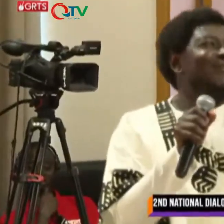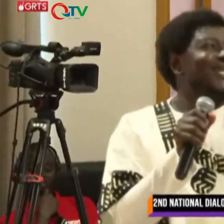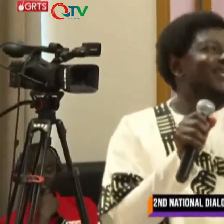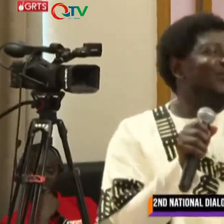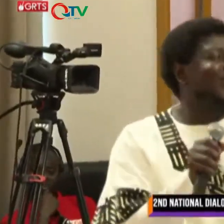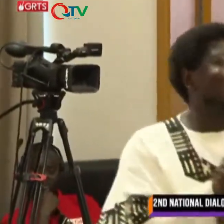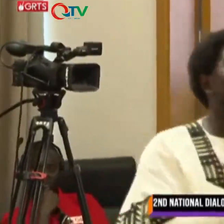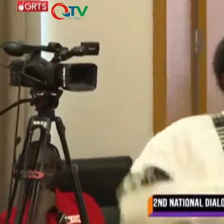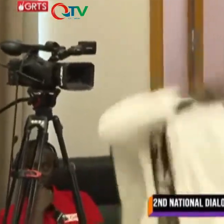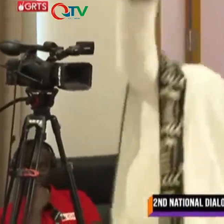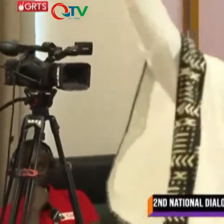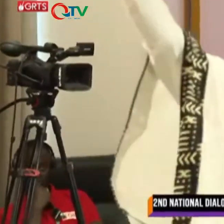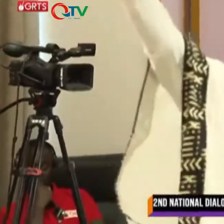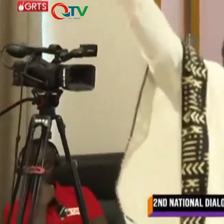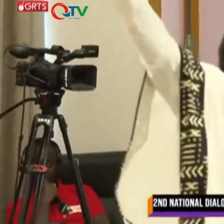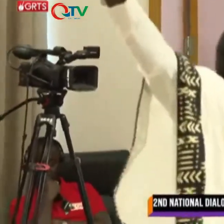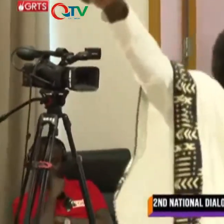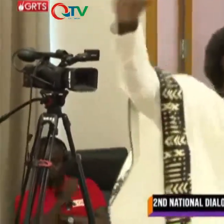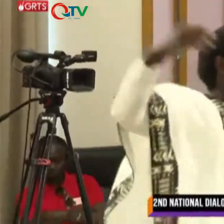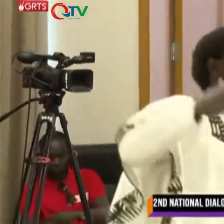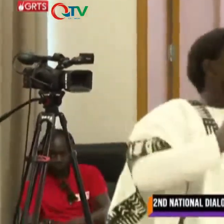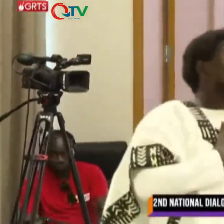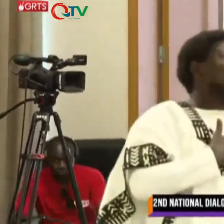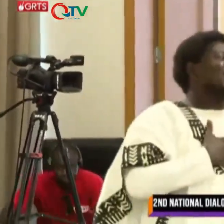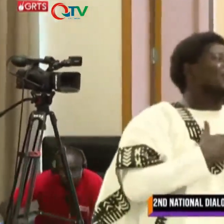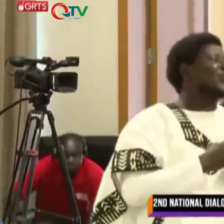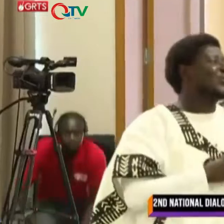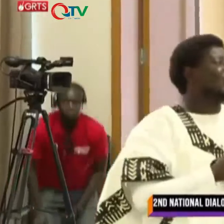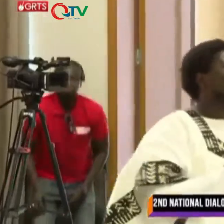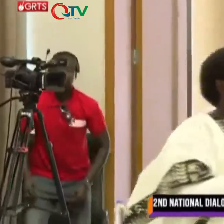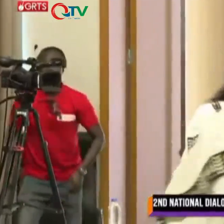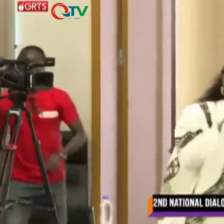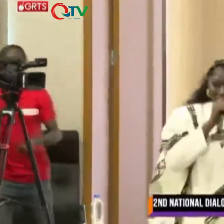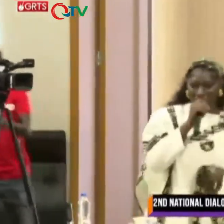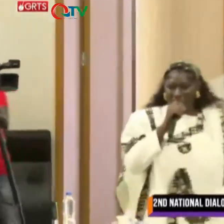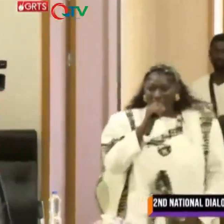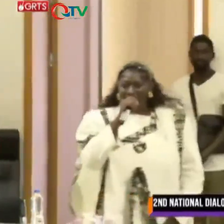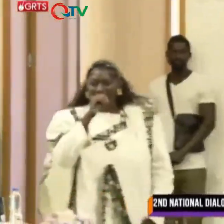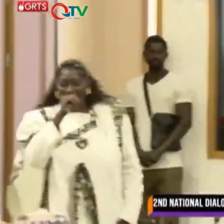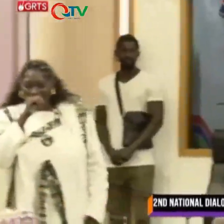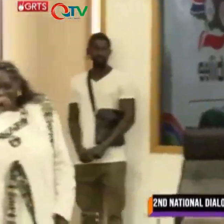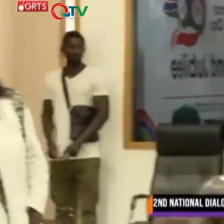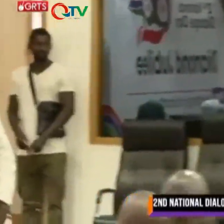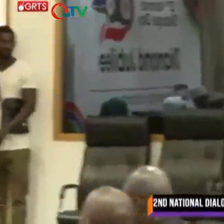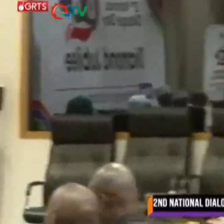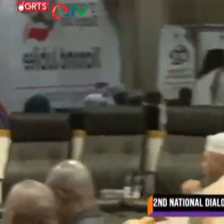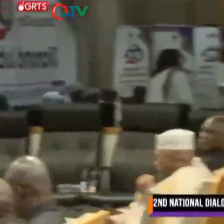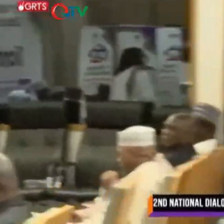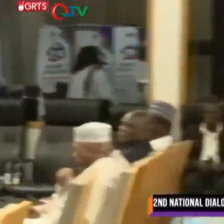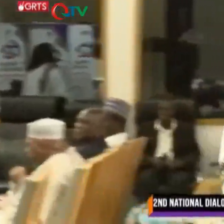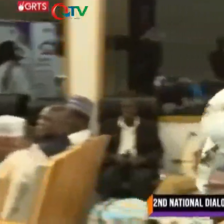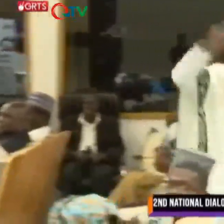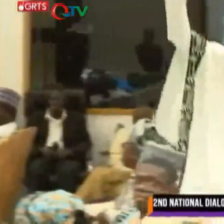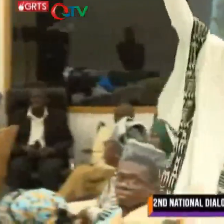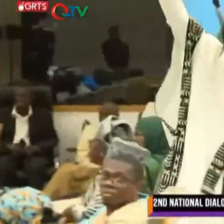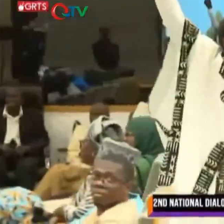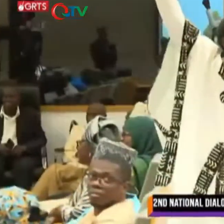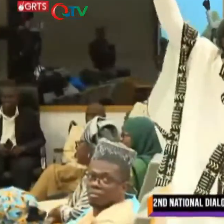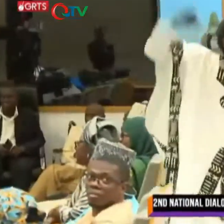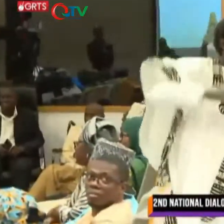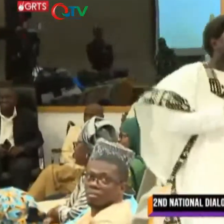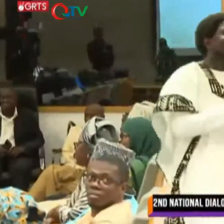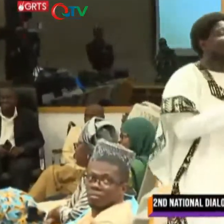nyose na Mandinko nku afunye Mandinko nku afunye Mandinko